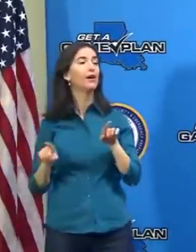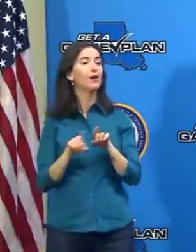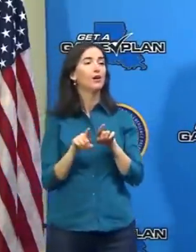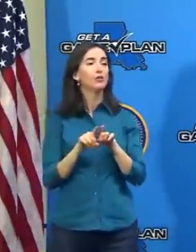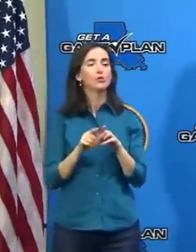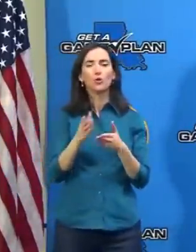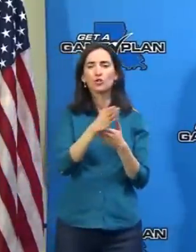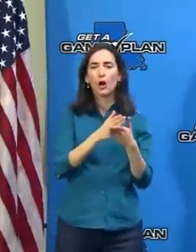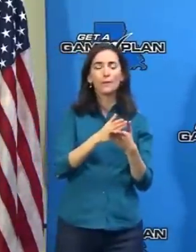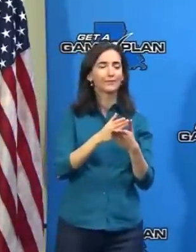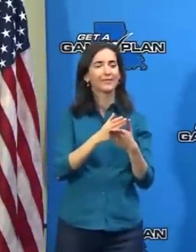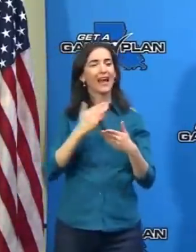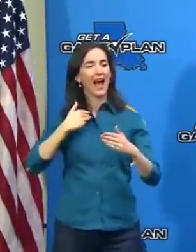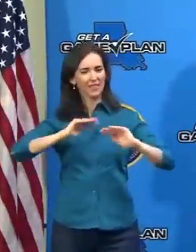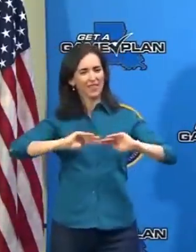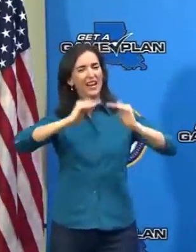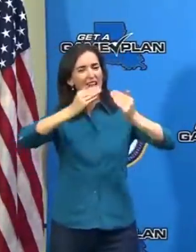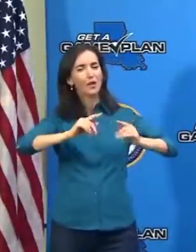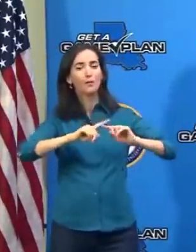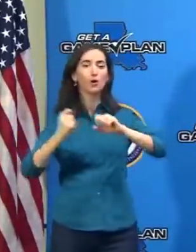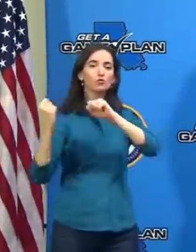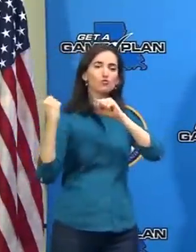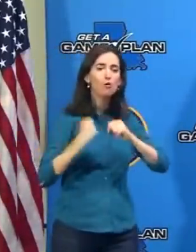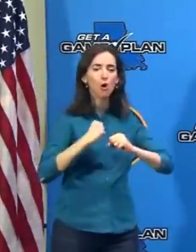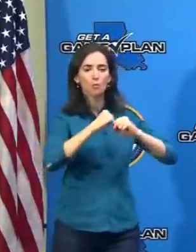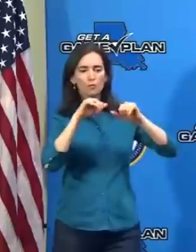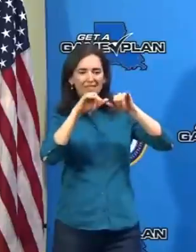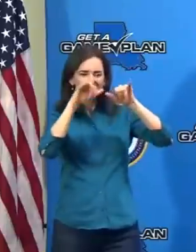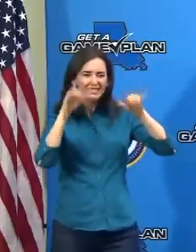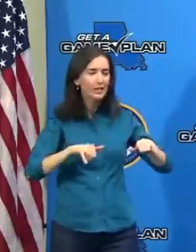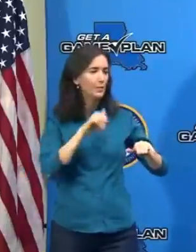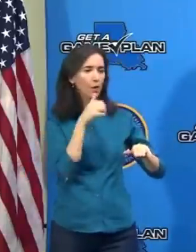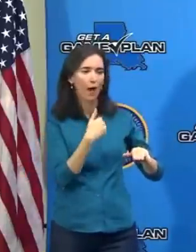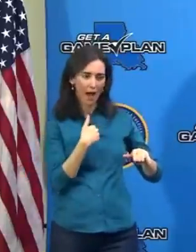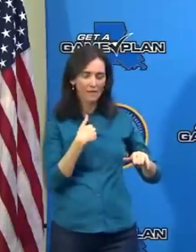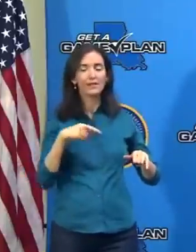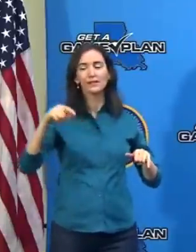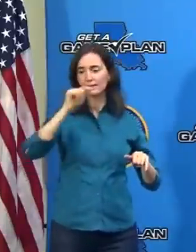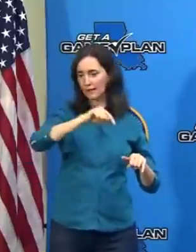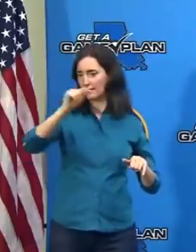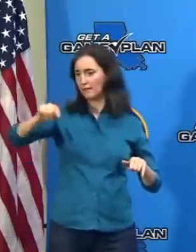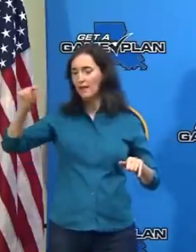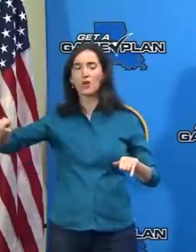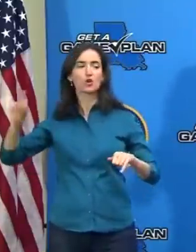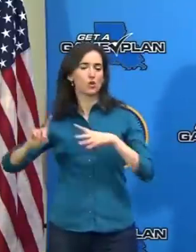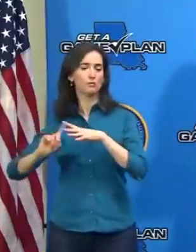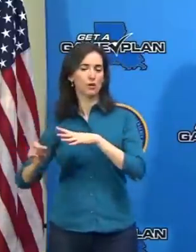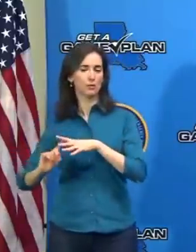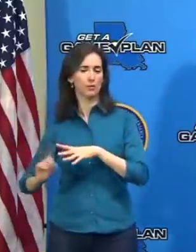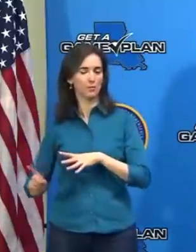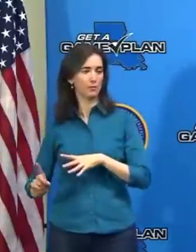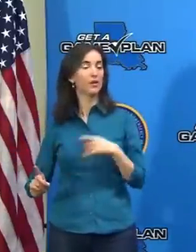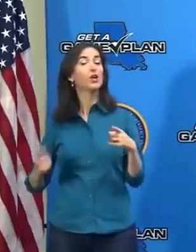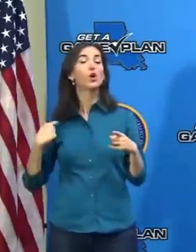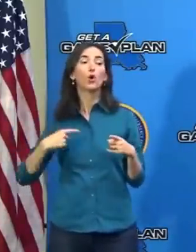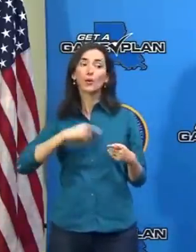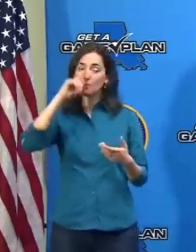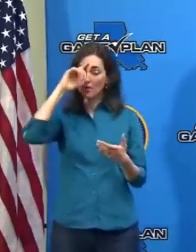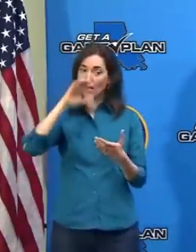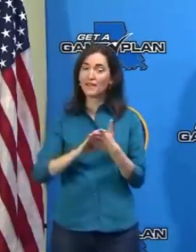risk reduction system. We believe that the vast majority of those